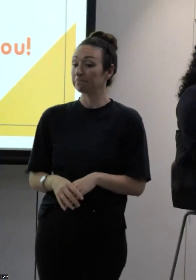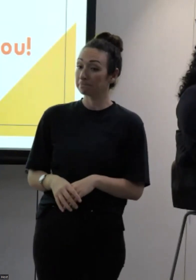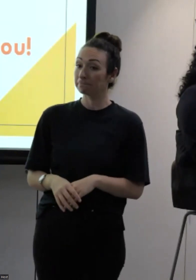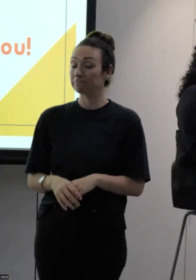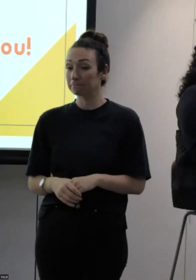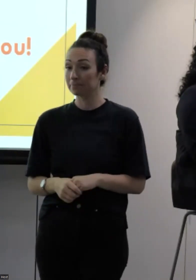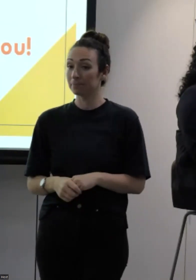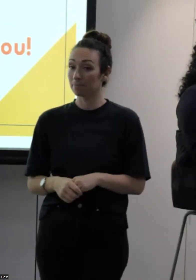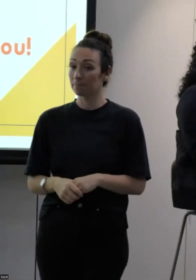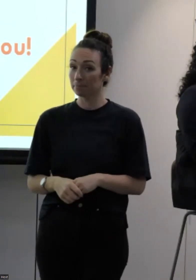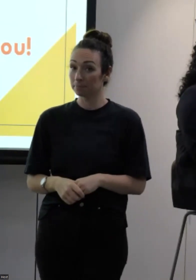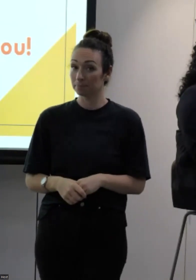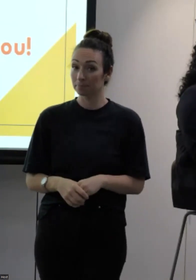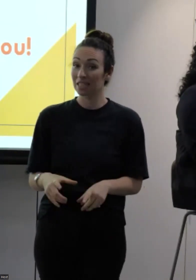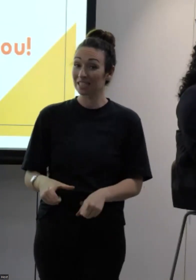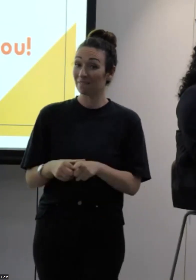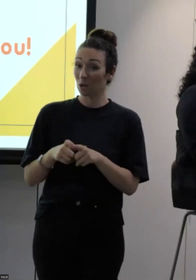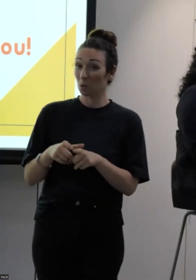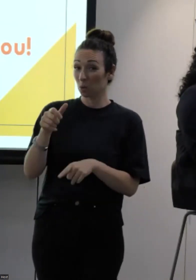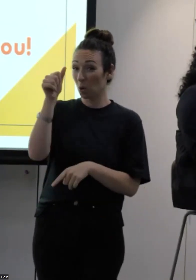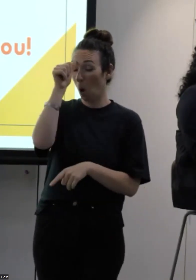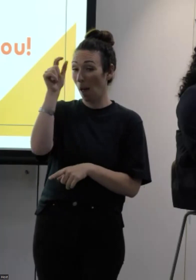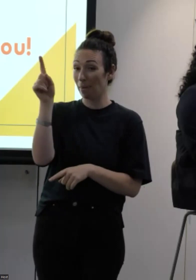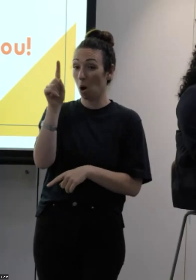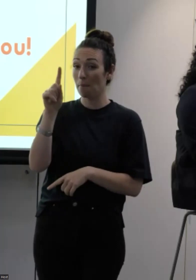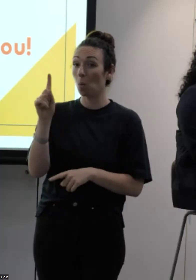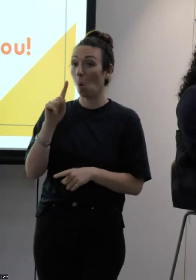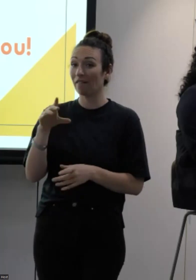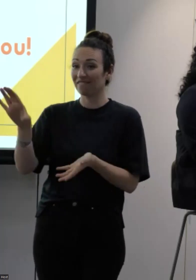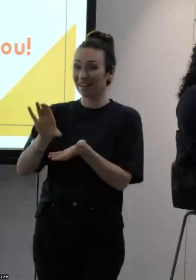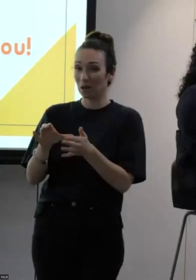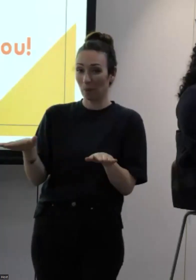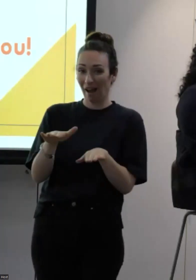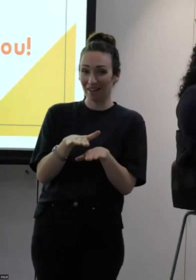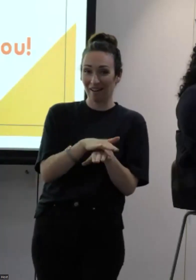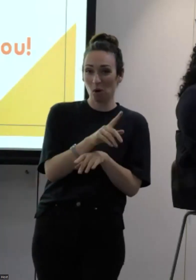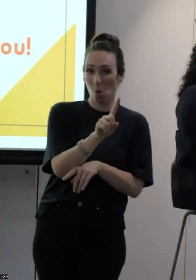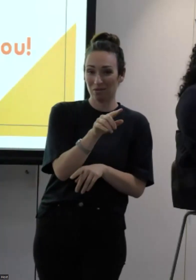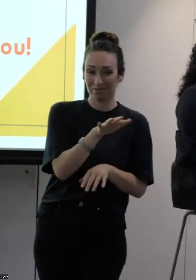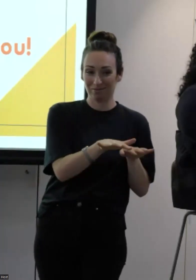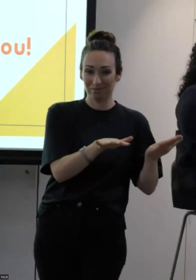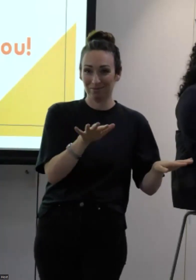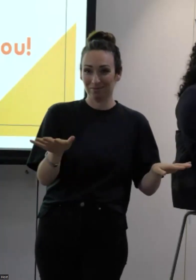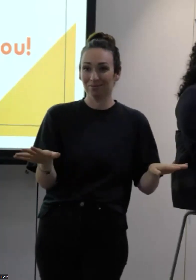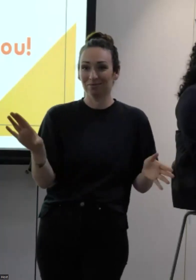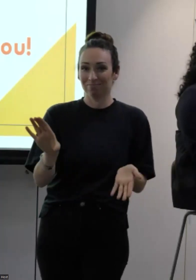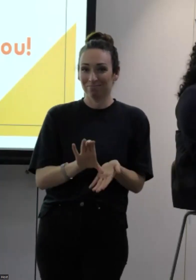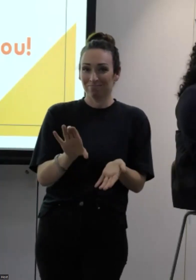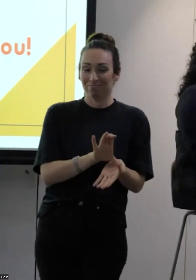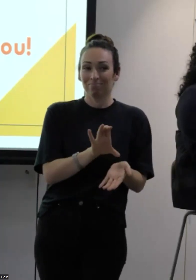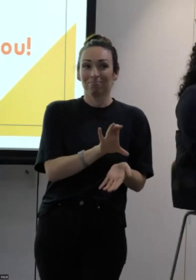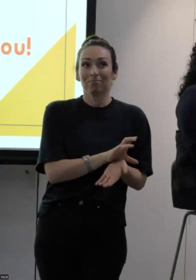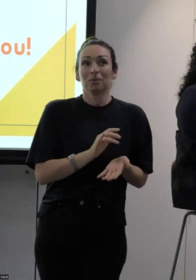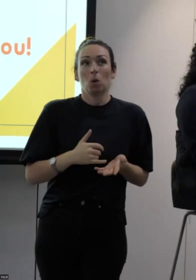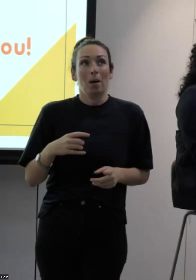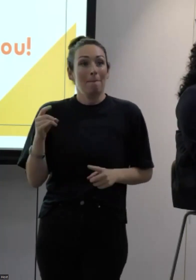So it's difficult to know at the moment what will be funded and what won't be. I think what's really important